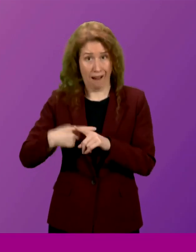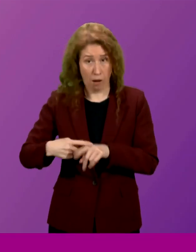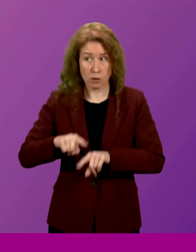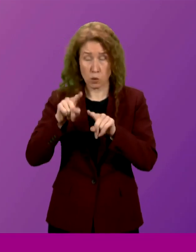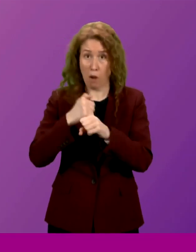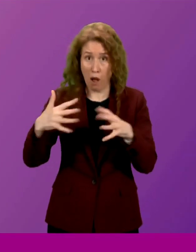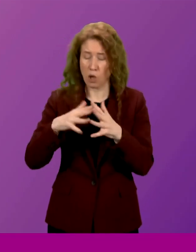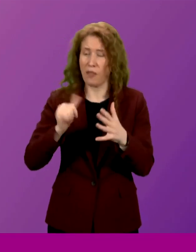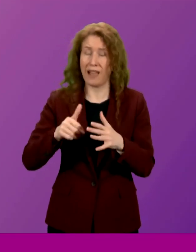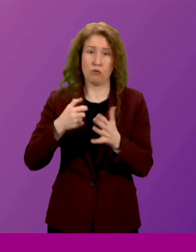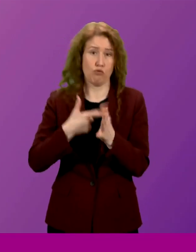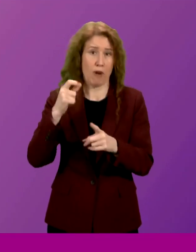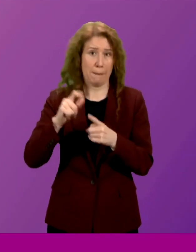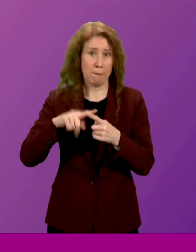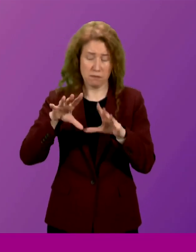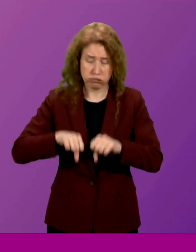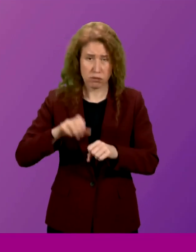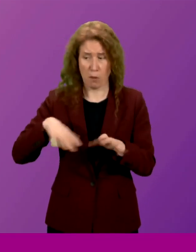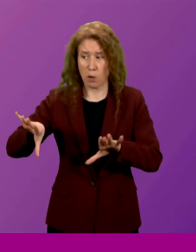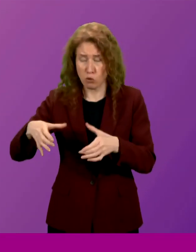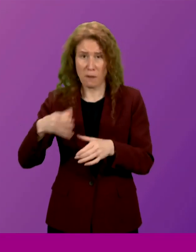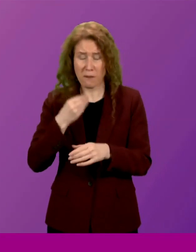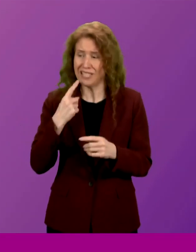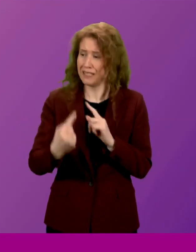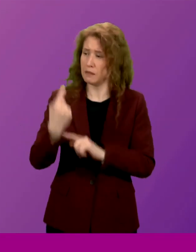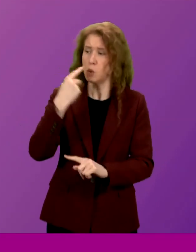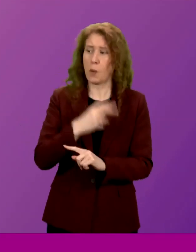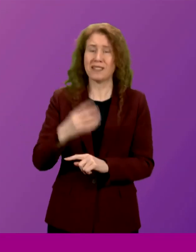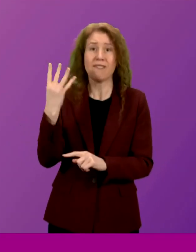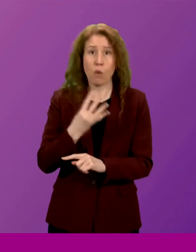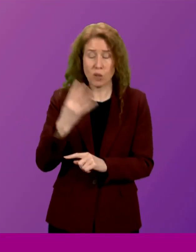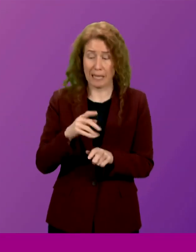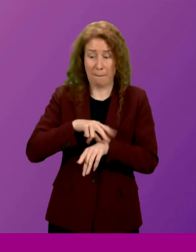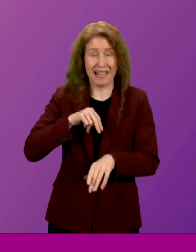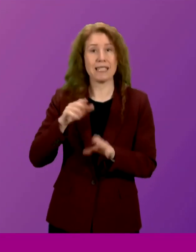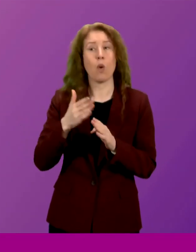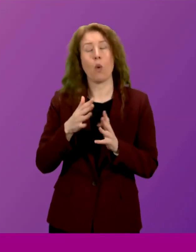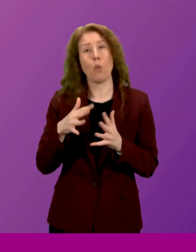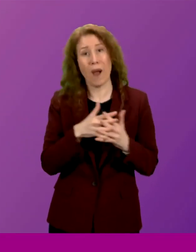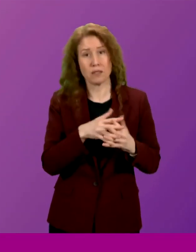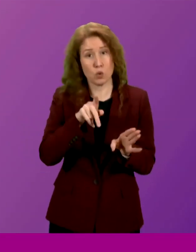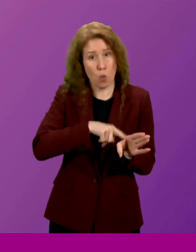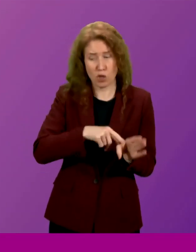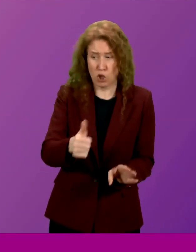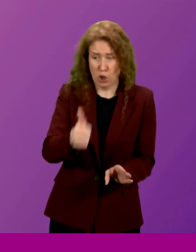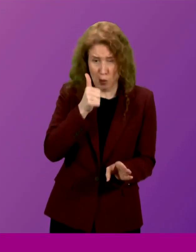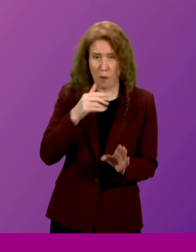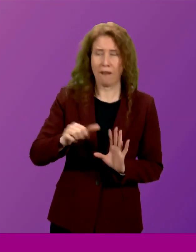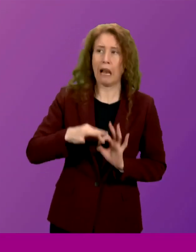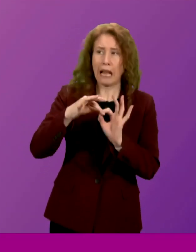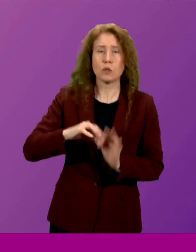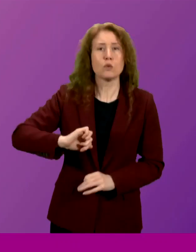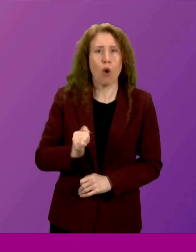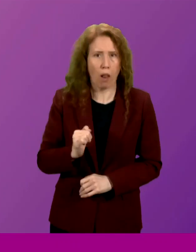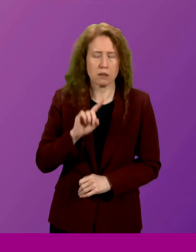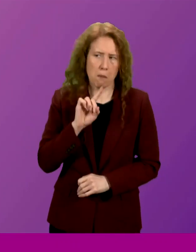men. She says that as far back as 2014, police in West Yorkshire were, quote, well aware of links to Scotland,